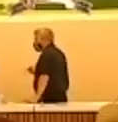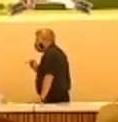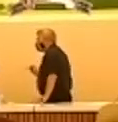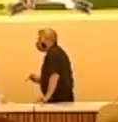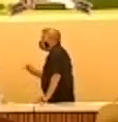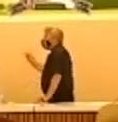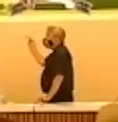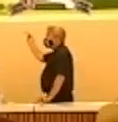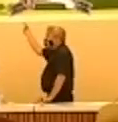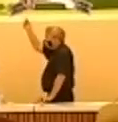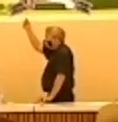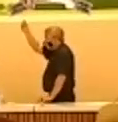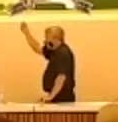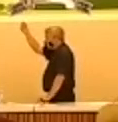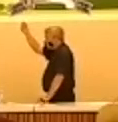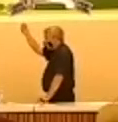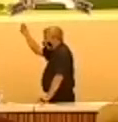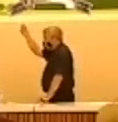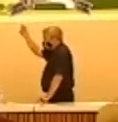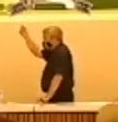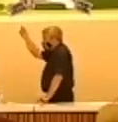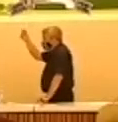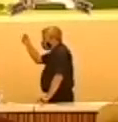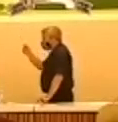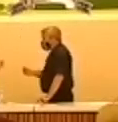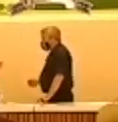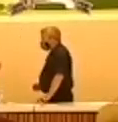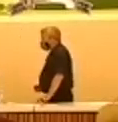They heard us talk about